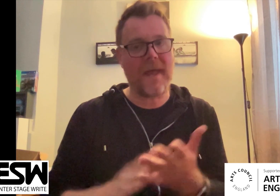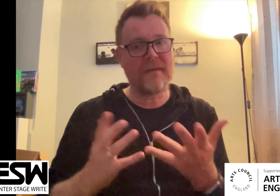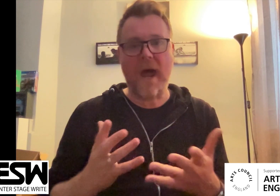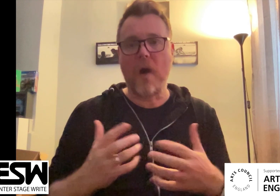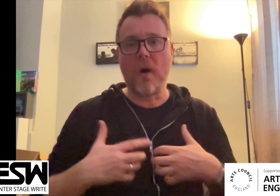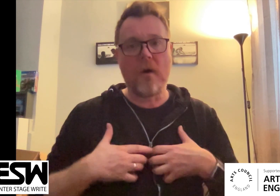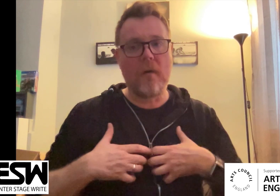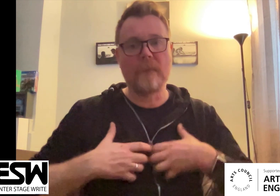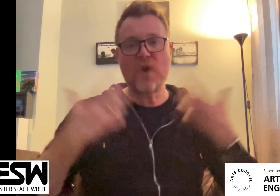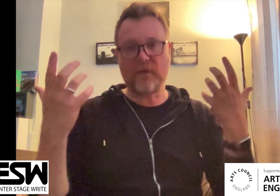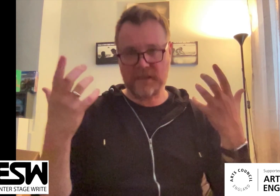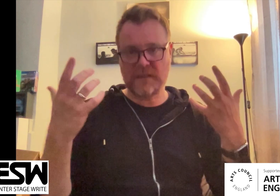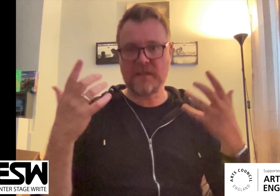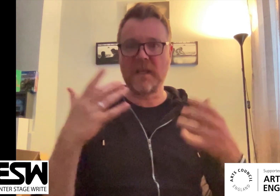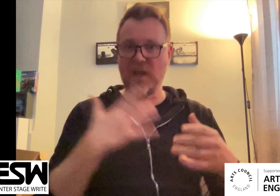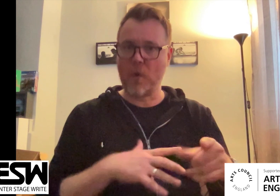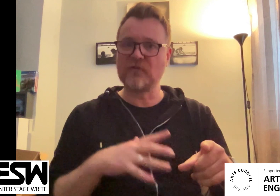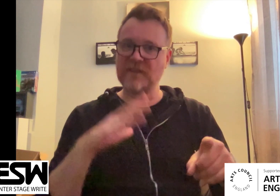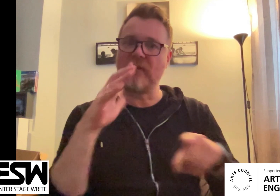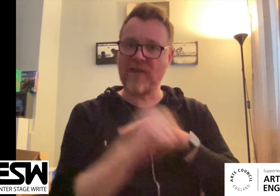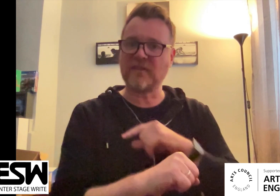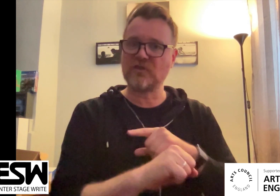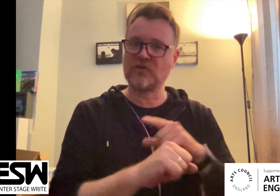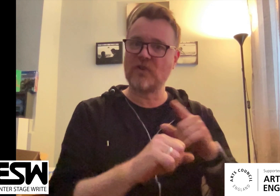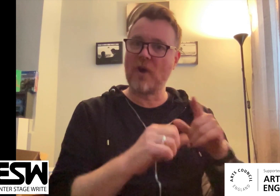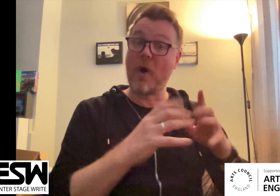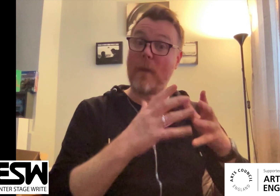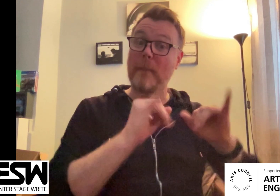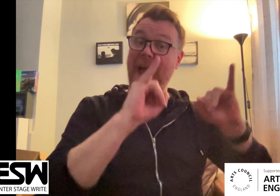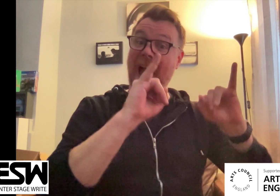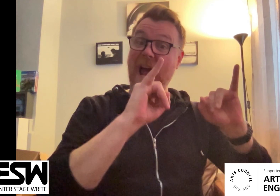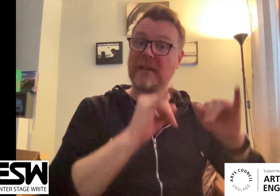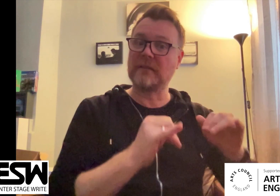Tom. Now he's furious. He wants revenge on whoever fired that bullet.